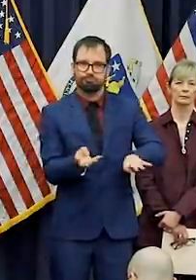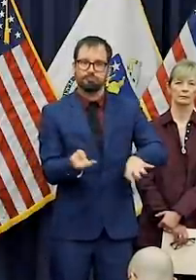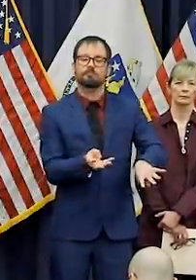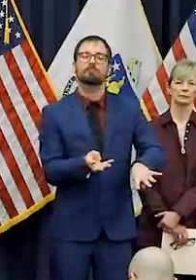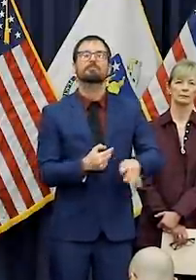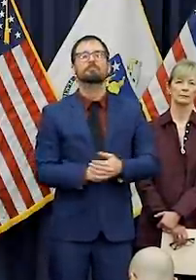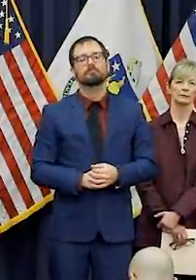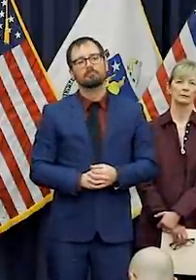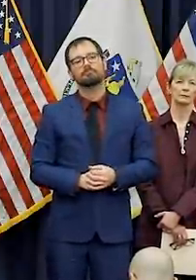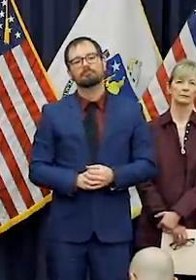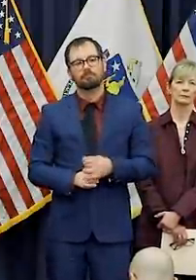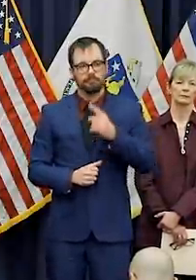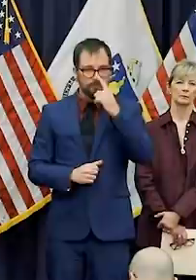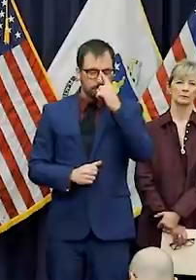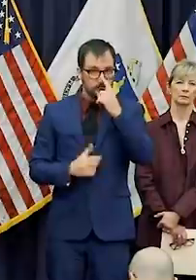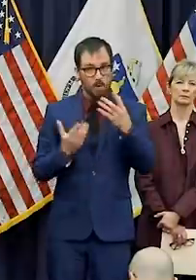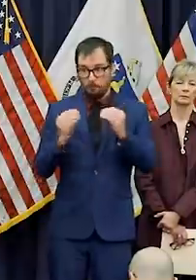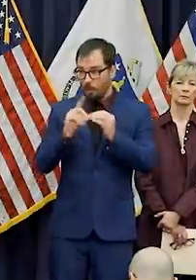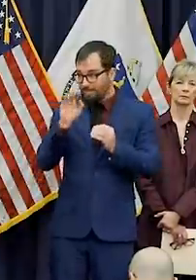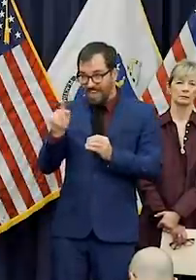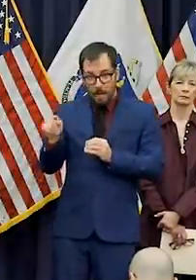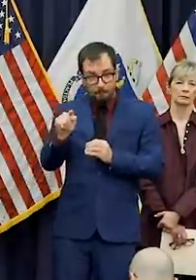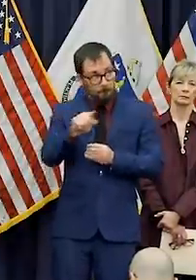capacity will be coming online soon.